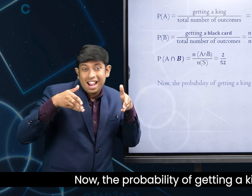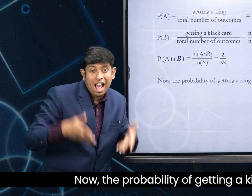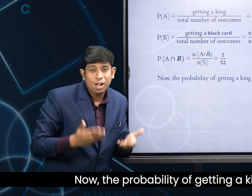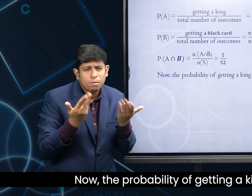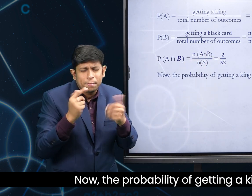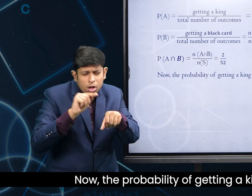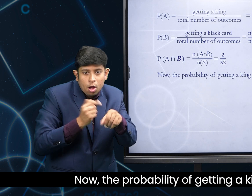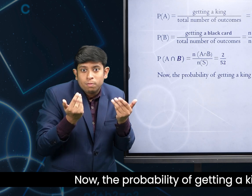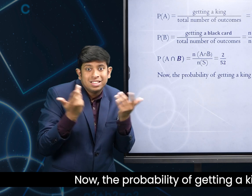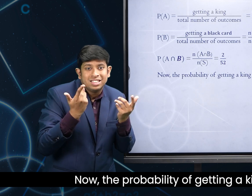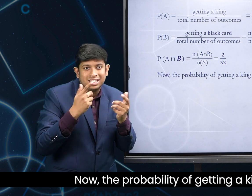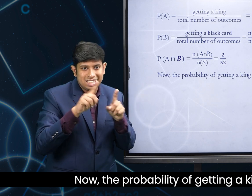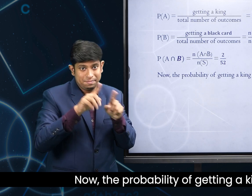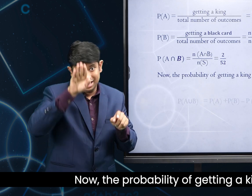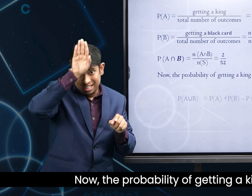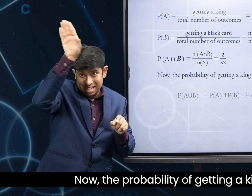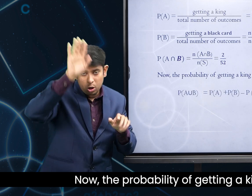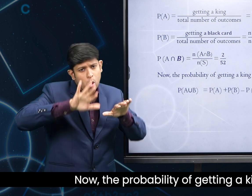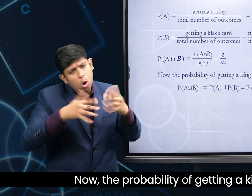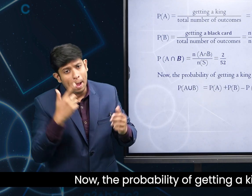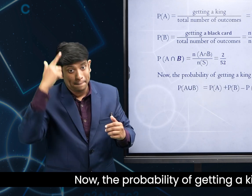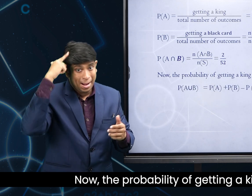Now, the probability of getting a king or black cards